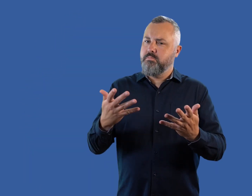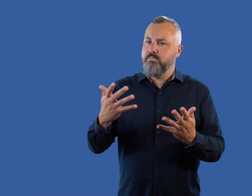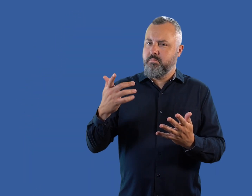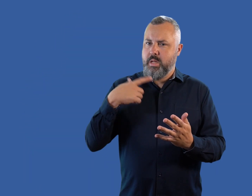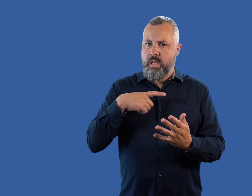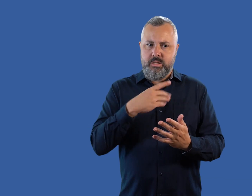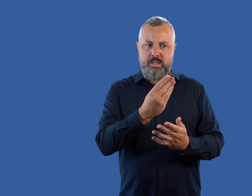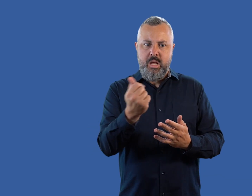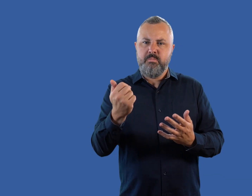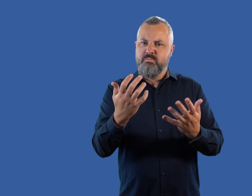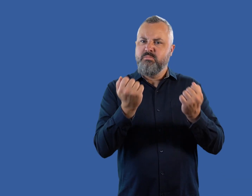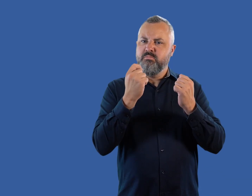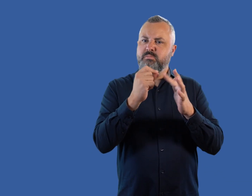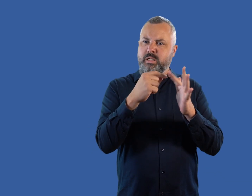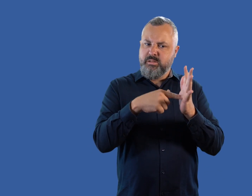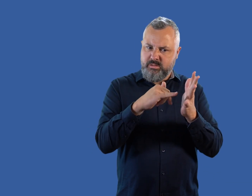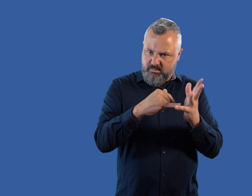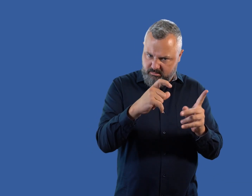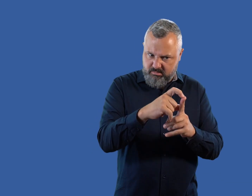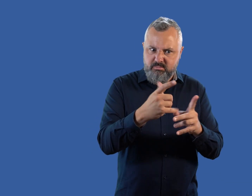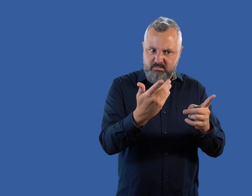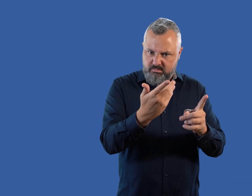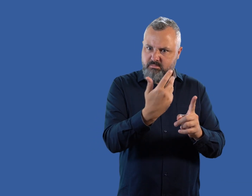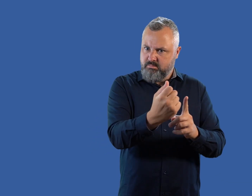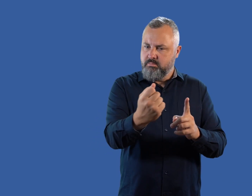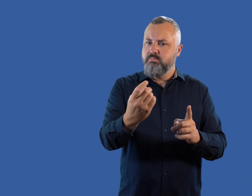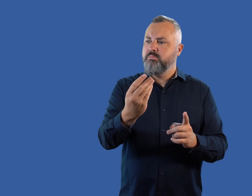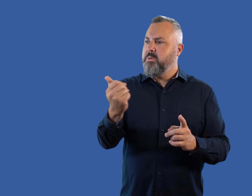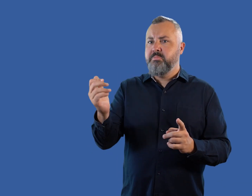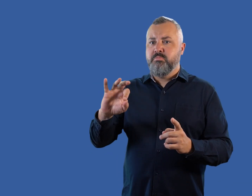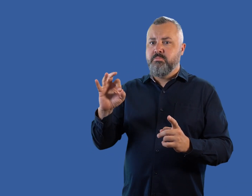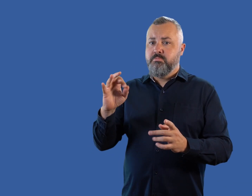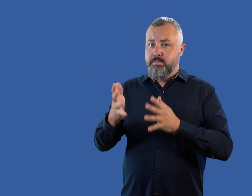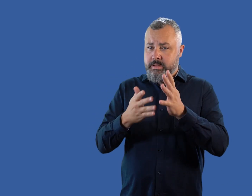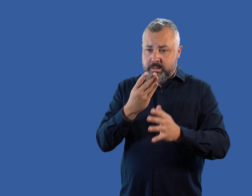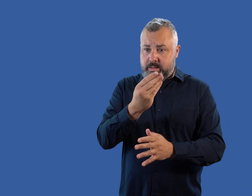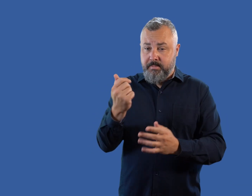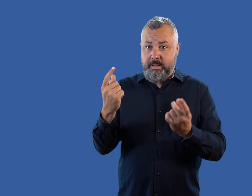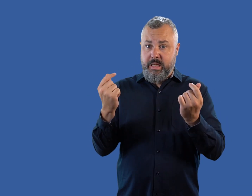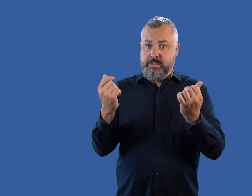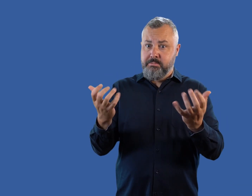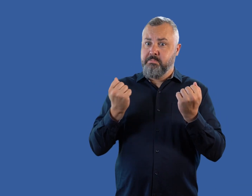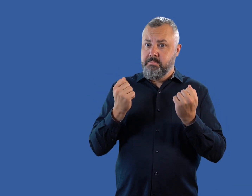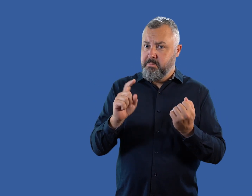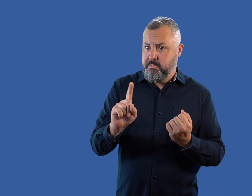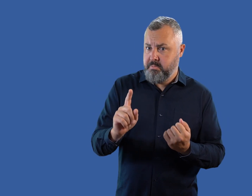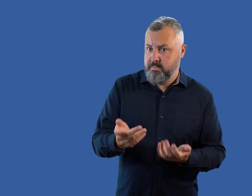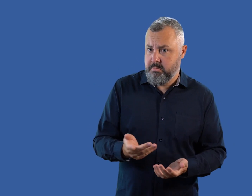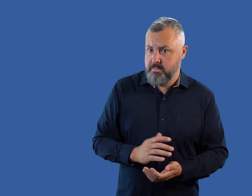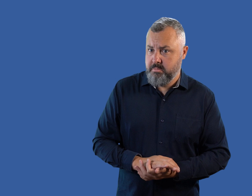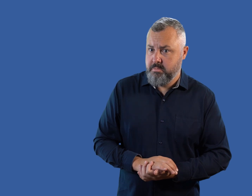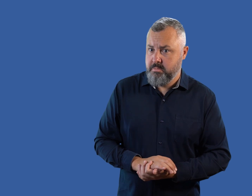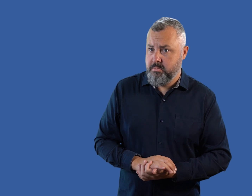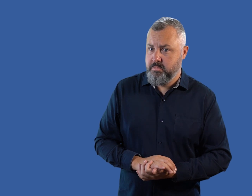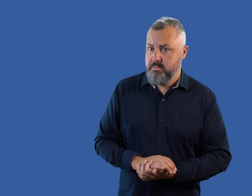So why do some people get PTSD and others don't? Is one person more at risk than another?